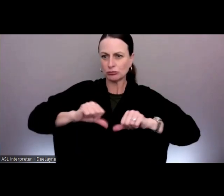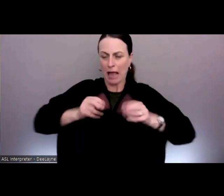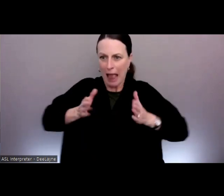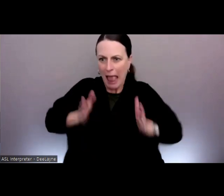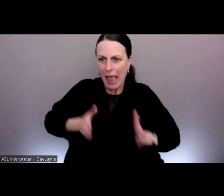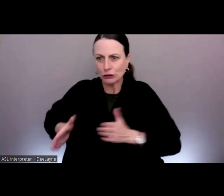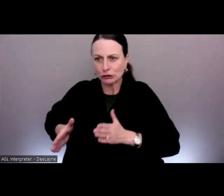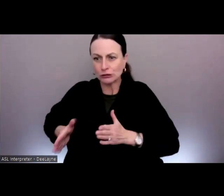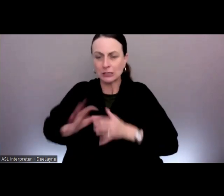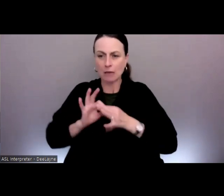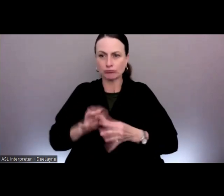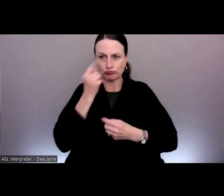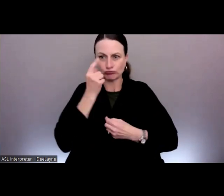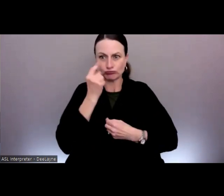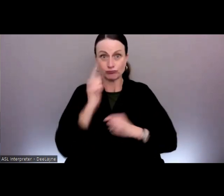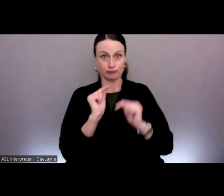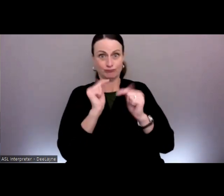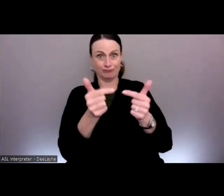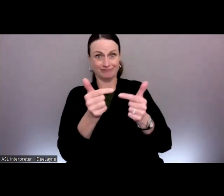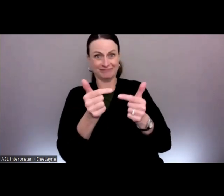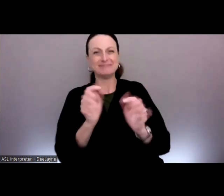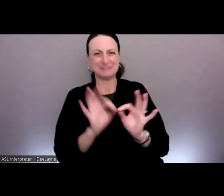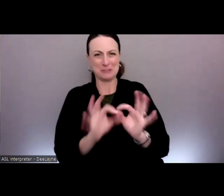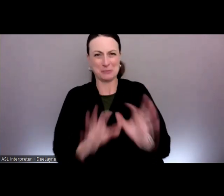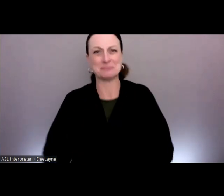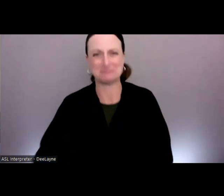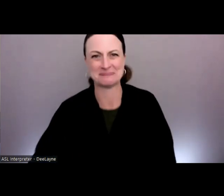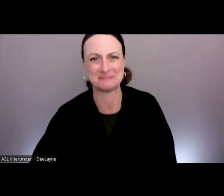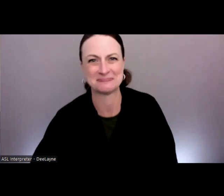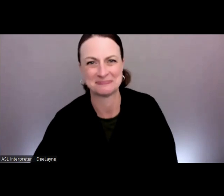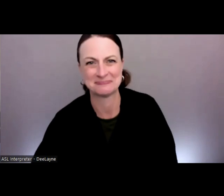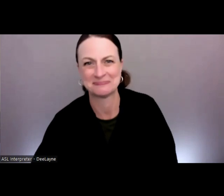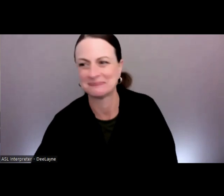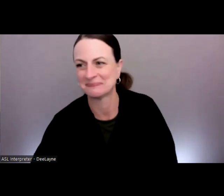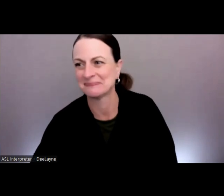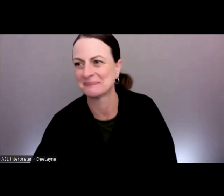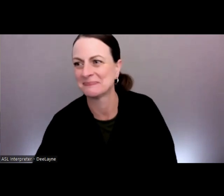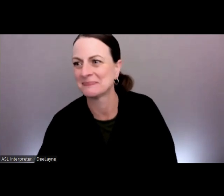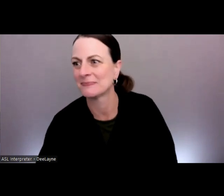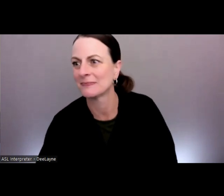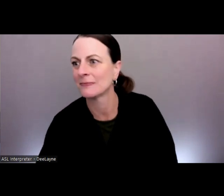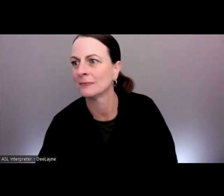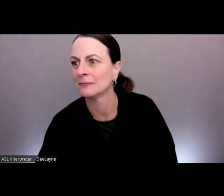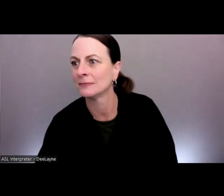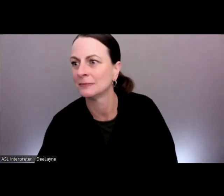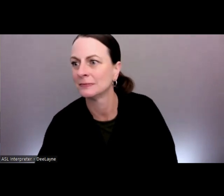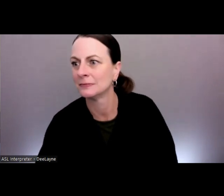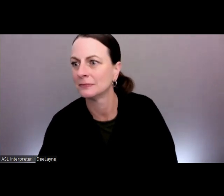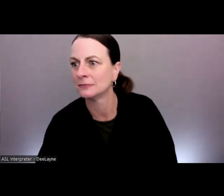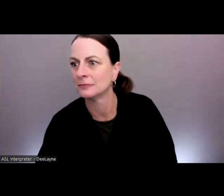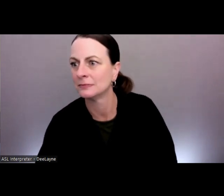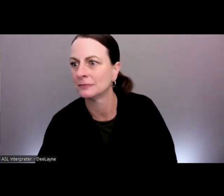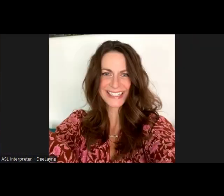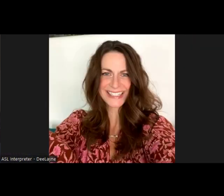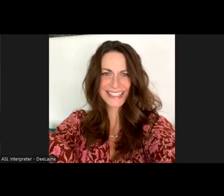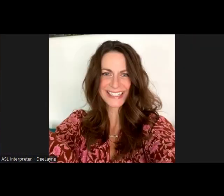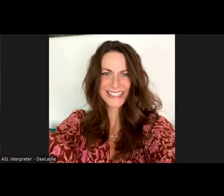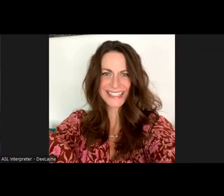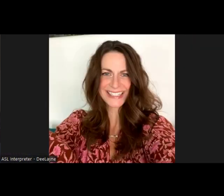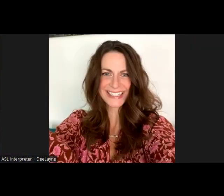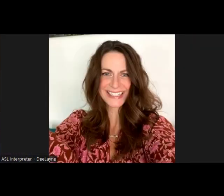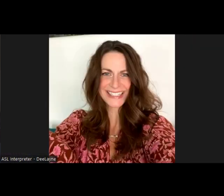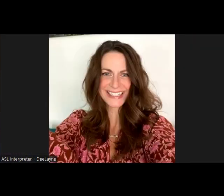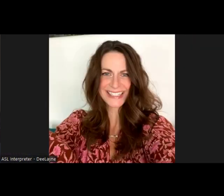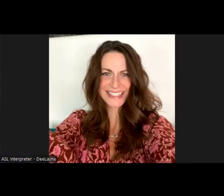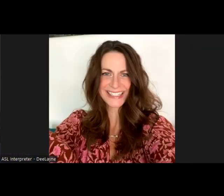and coherence. And again, this isn't limited to Rastafari, because we also hear this in Muhammad Ali's poem that